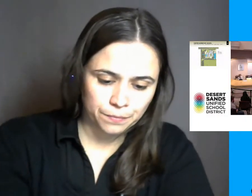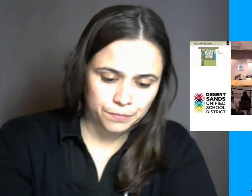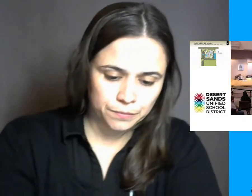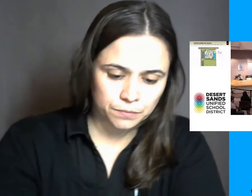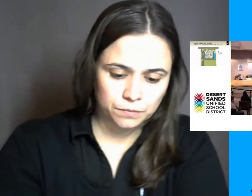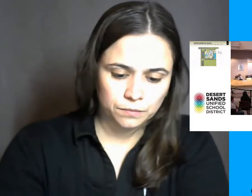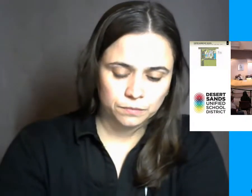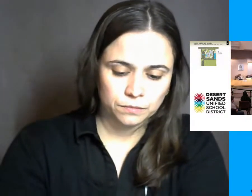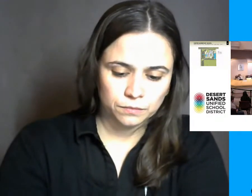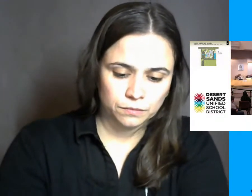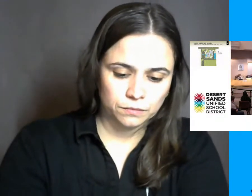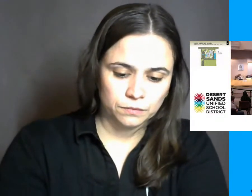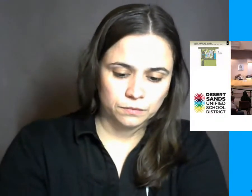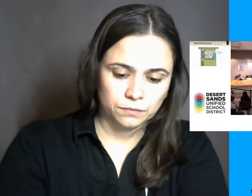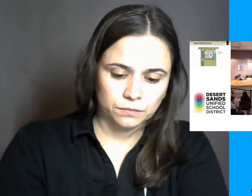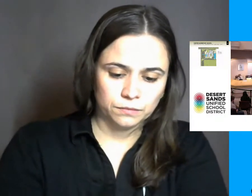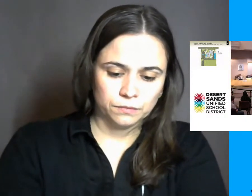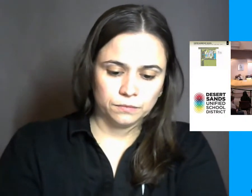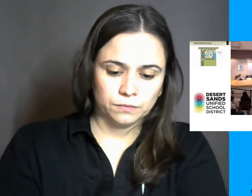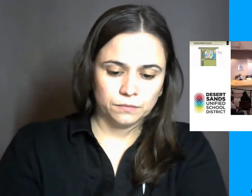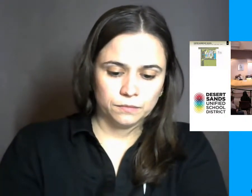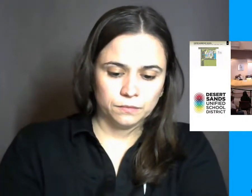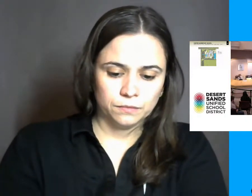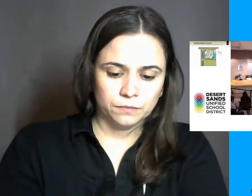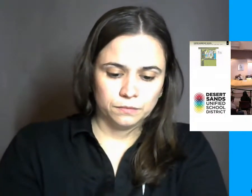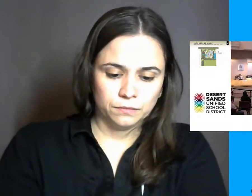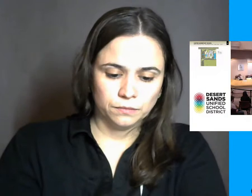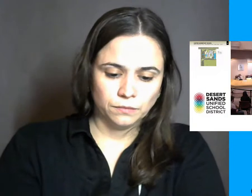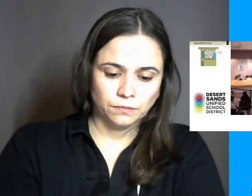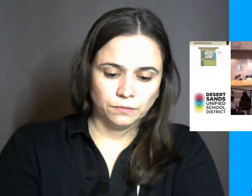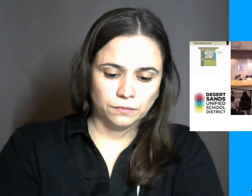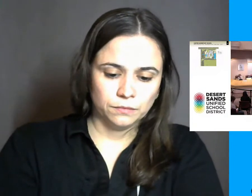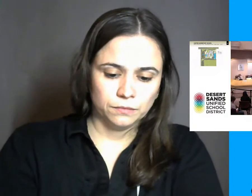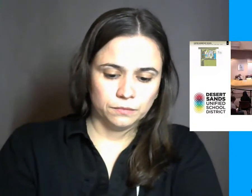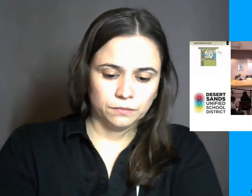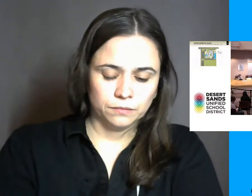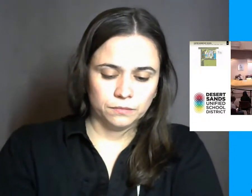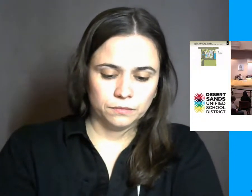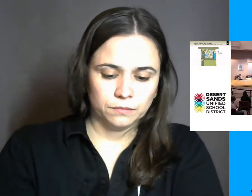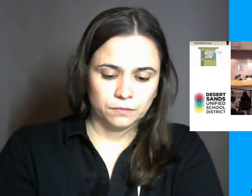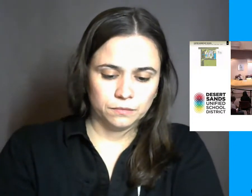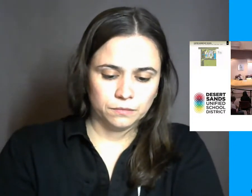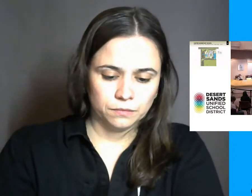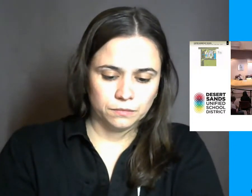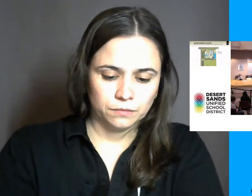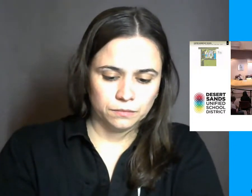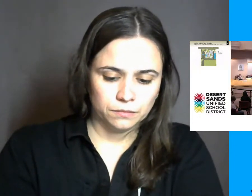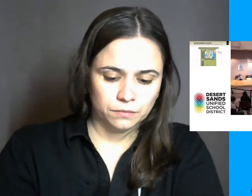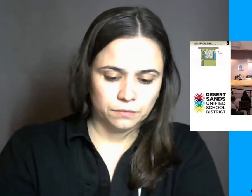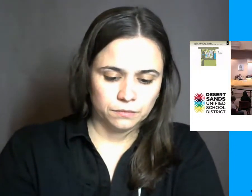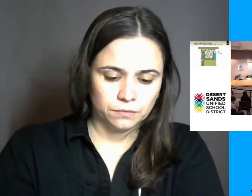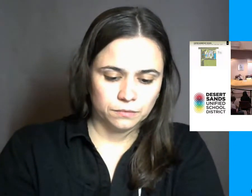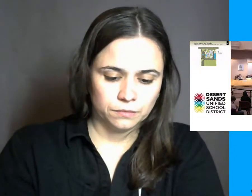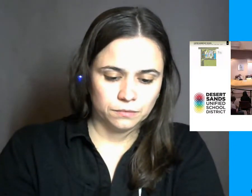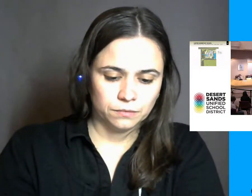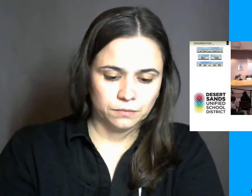arrow is indicating next to the square in the admin. And you can see off to the right of the page, you see the new classroom building.